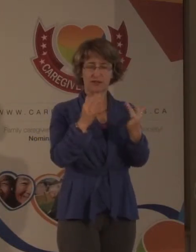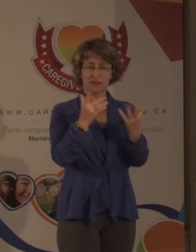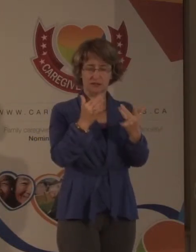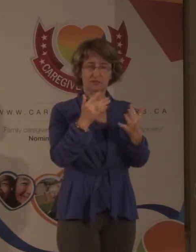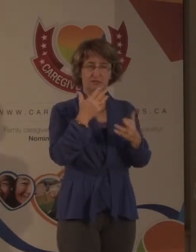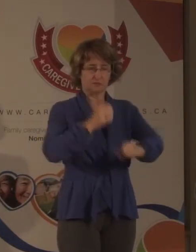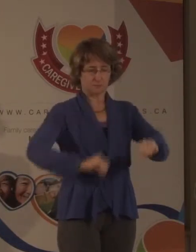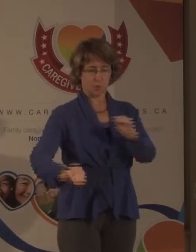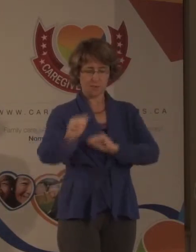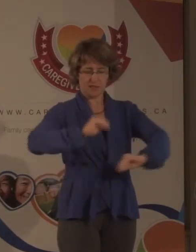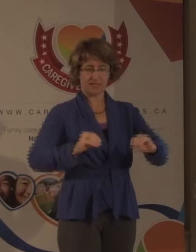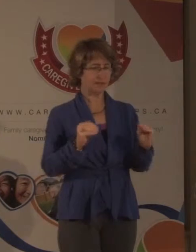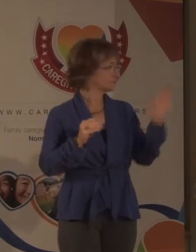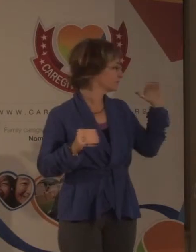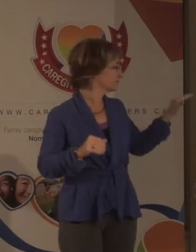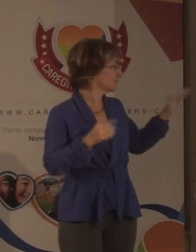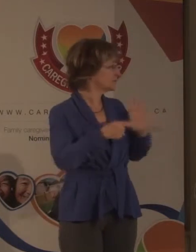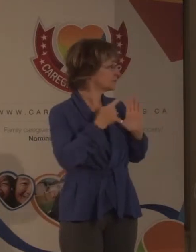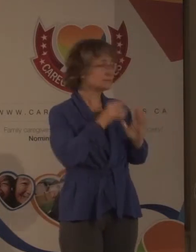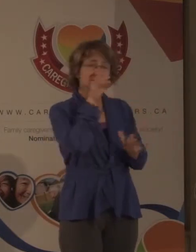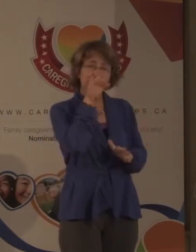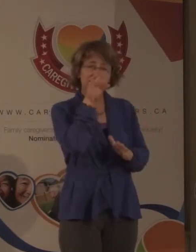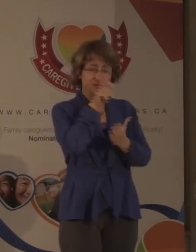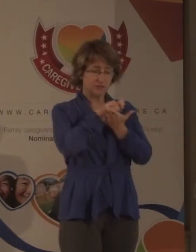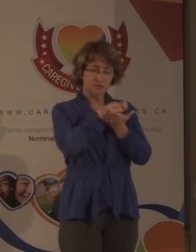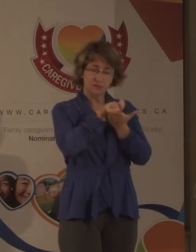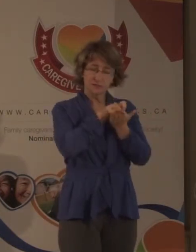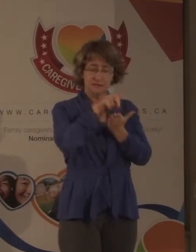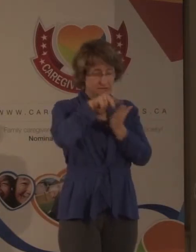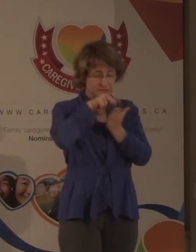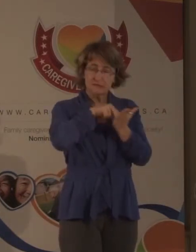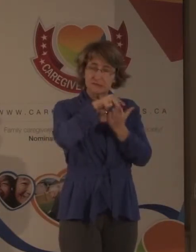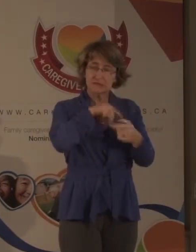your arms, speaking, reading, or writing difficulty.